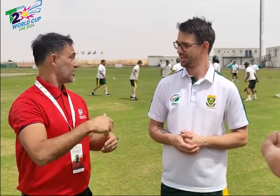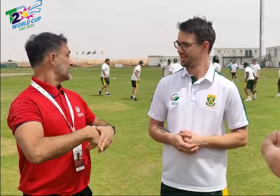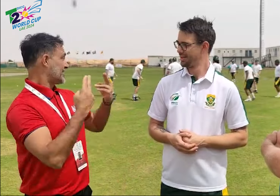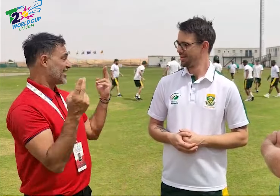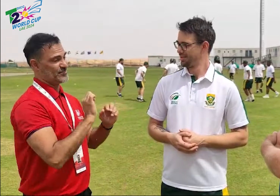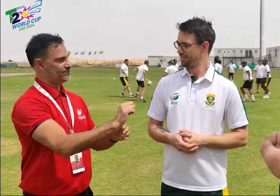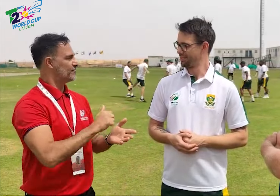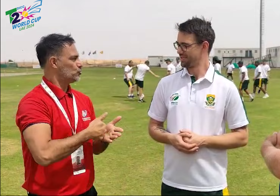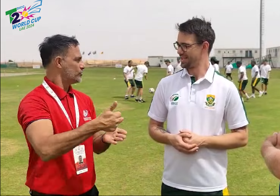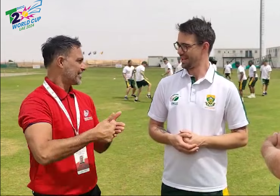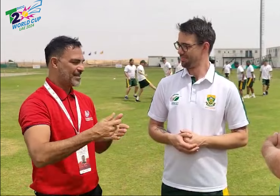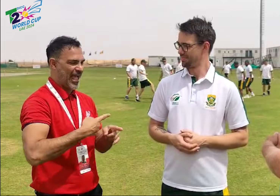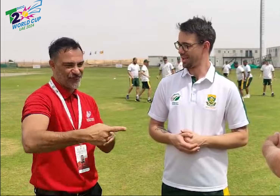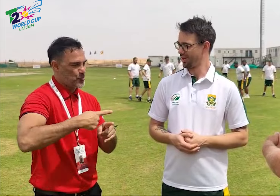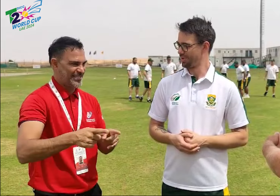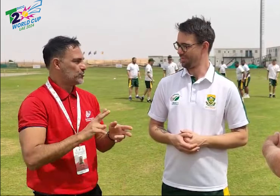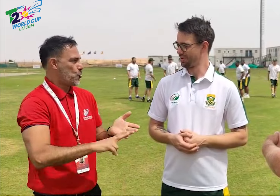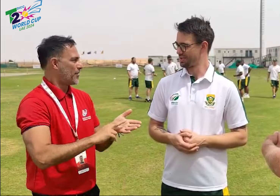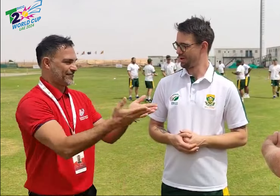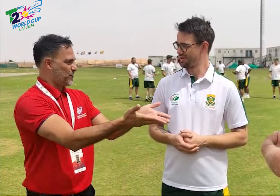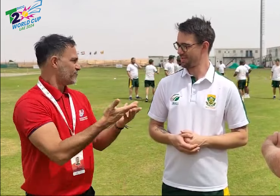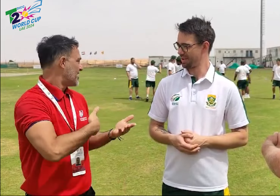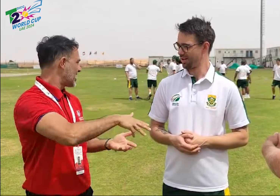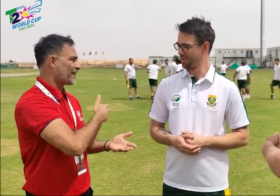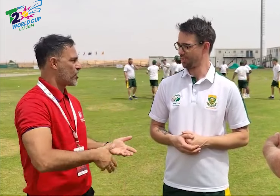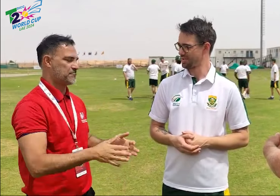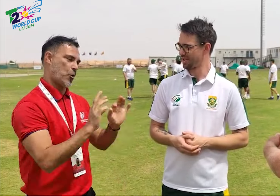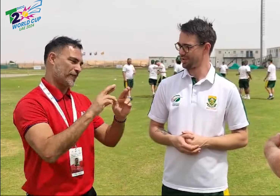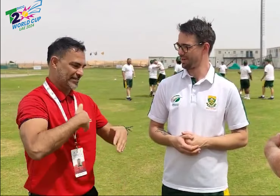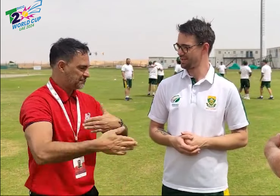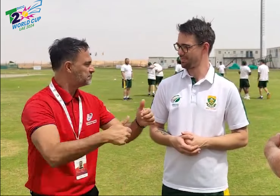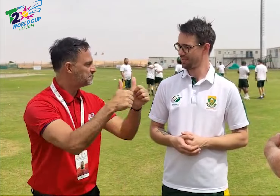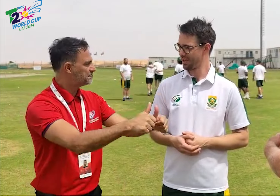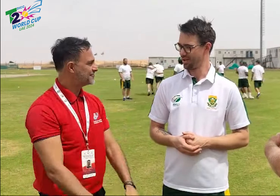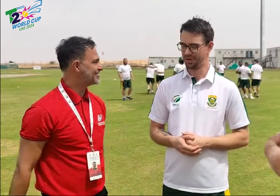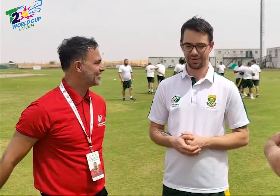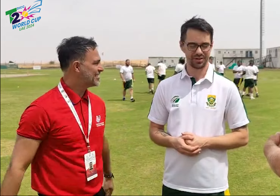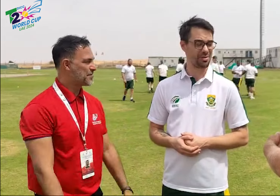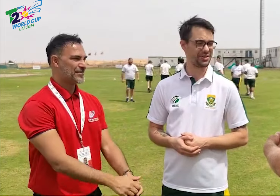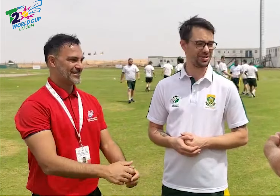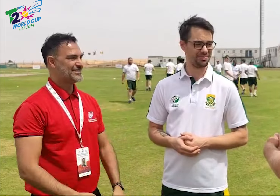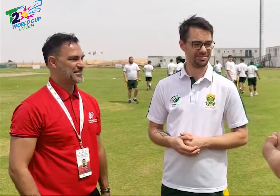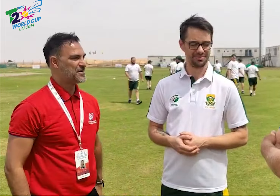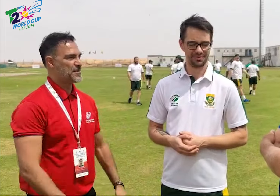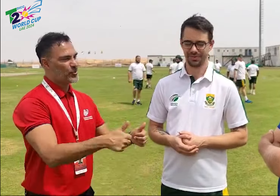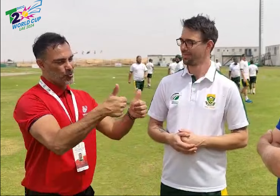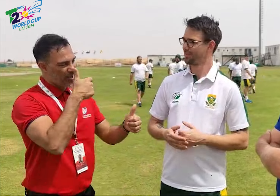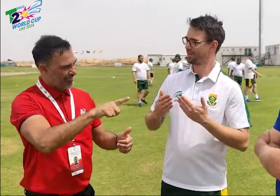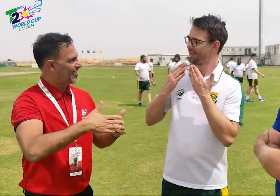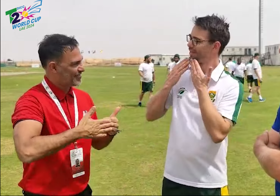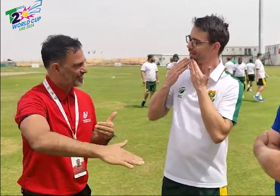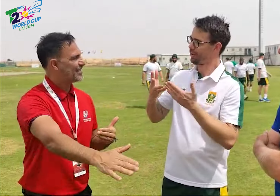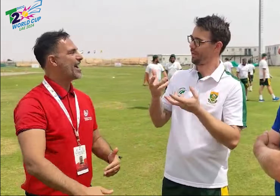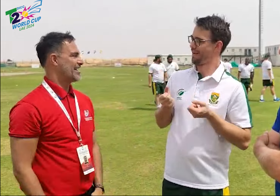that. But daytime, I hope you have a good experience and I hope that it works out for the best. And I hope you have a good competition. Thank you for